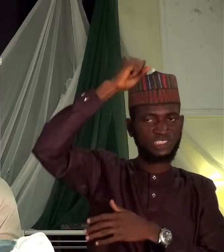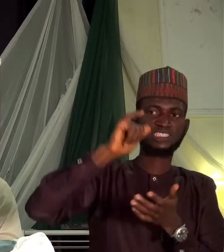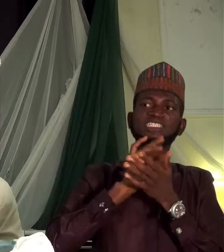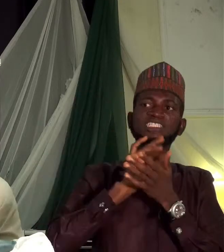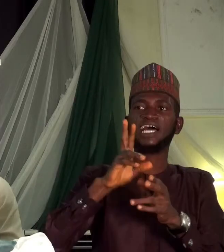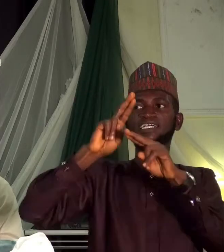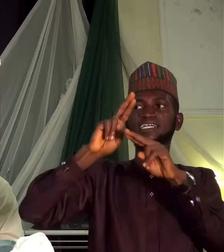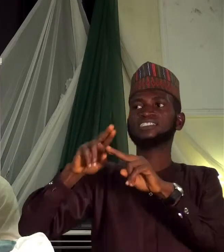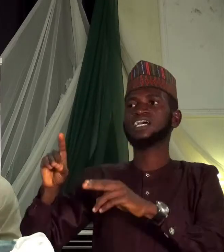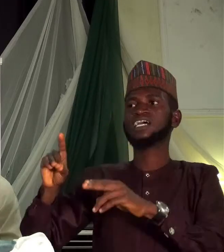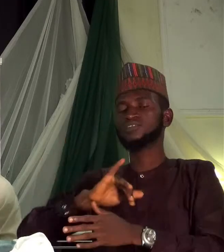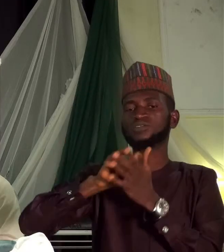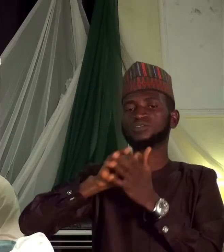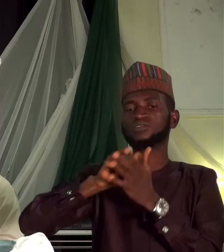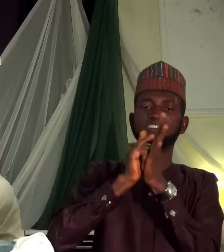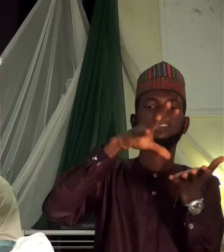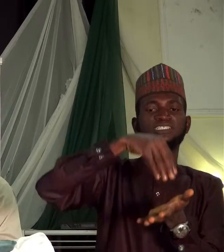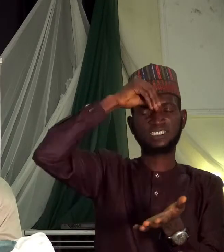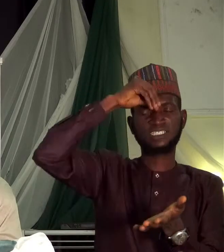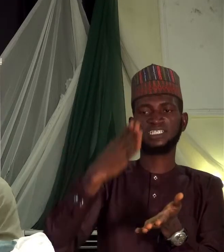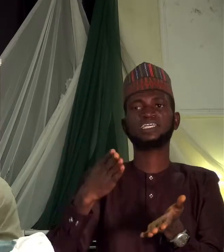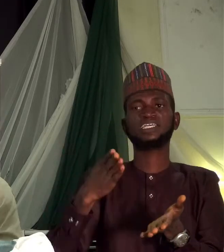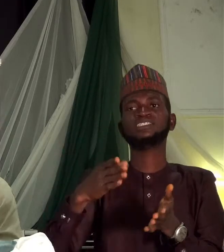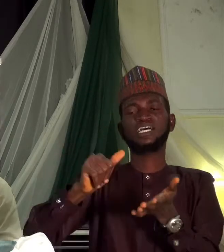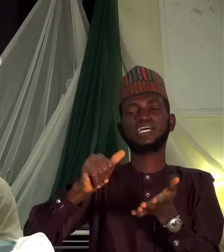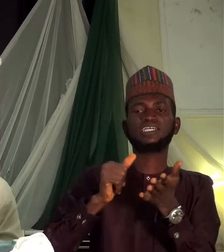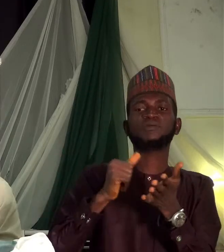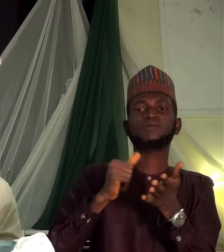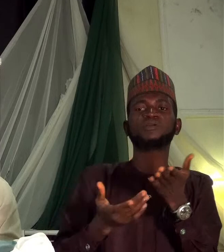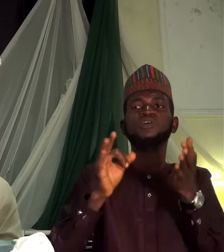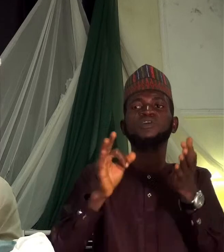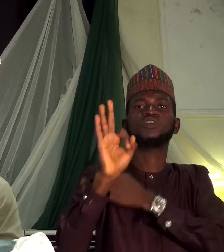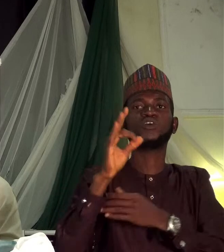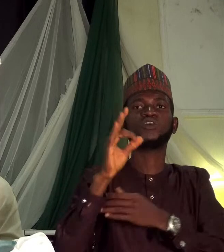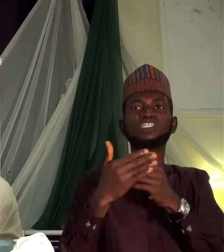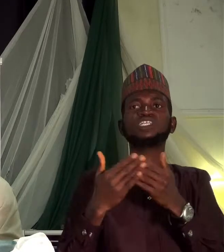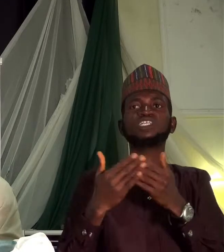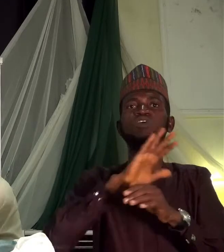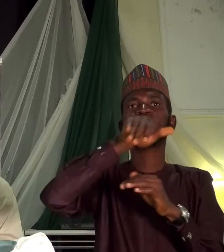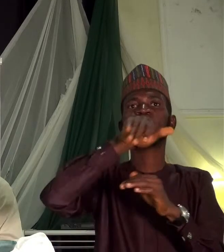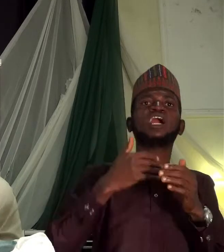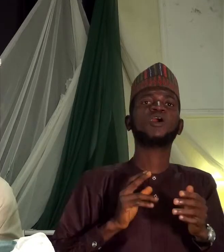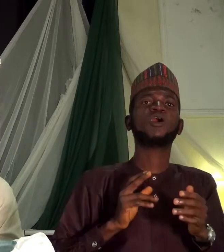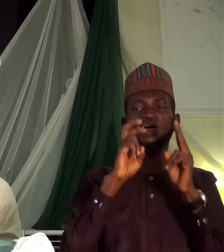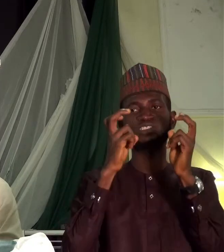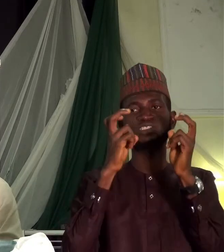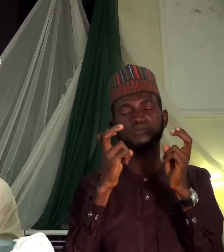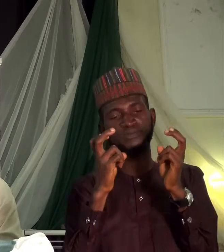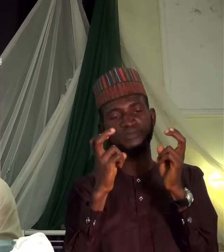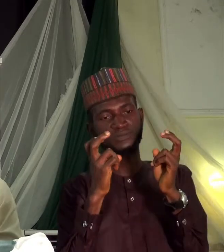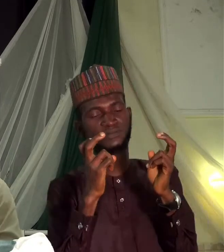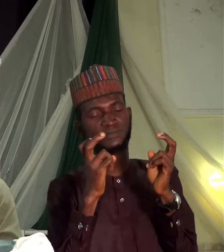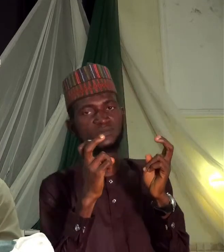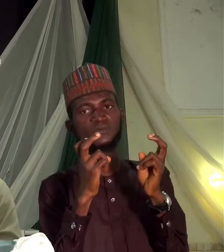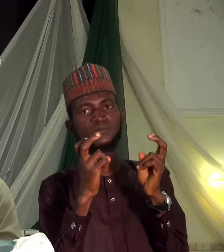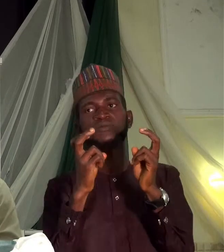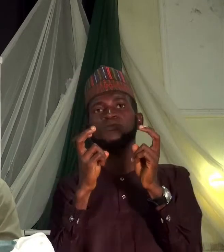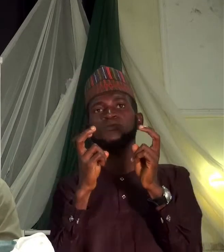gbogbo awon mo ki uta wa ni kale olohun yo soro eni kokan wa na ni rorun mo ki